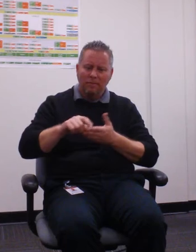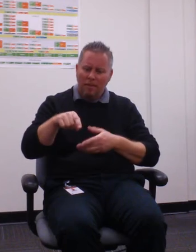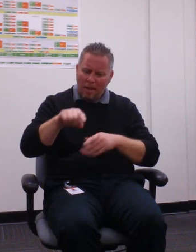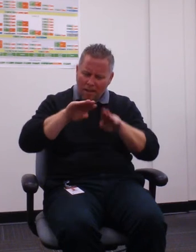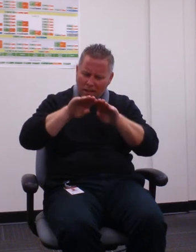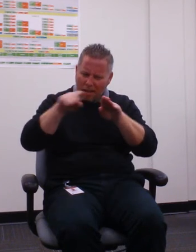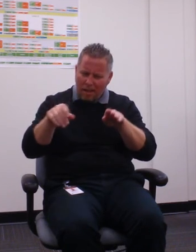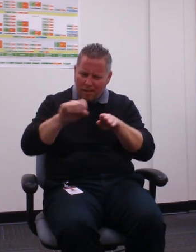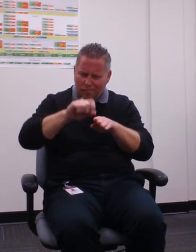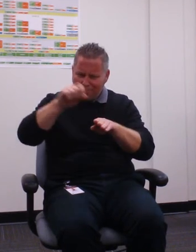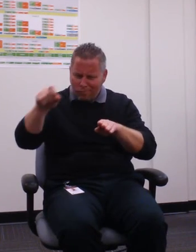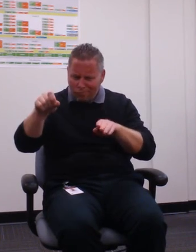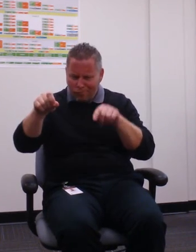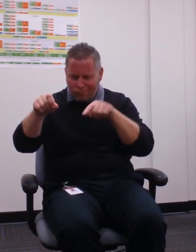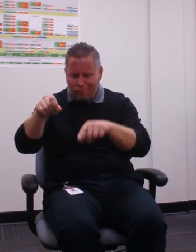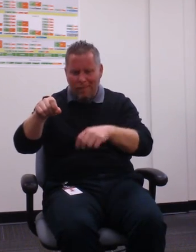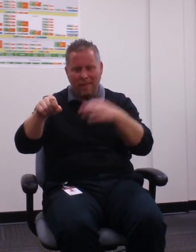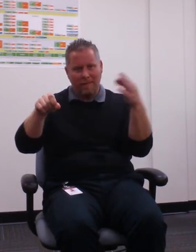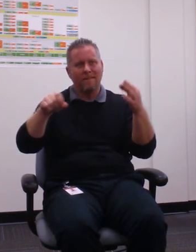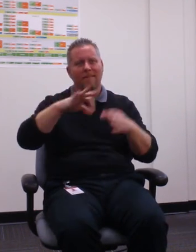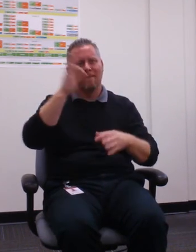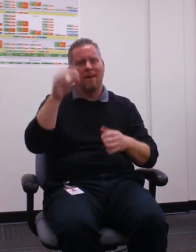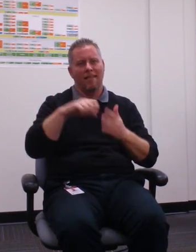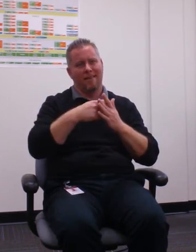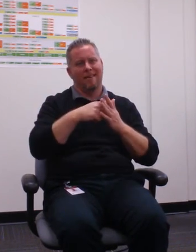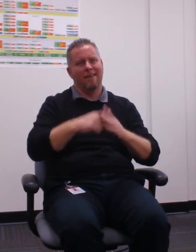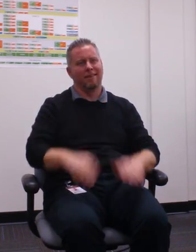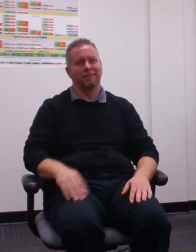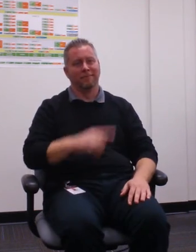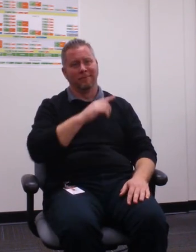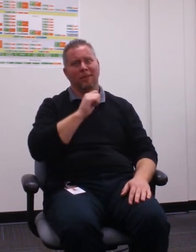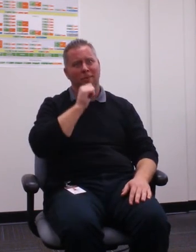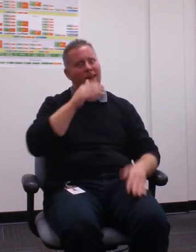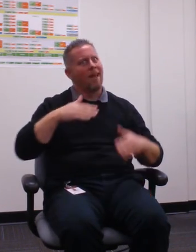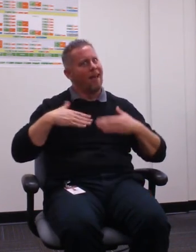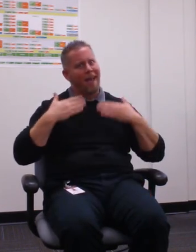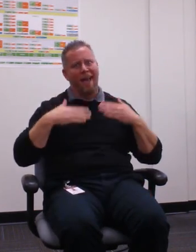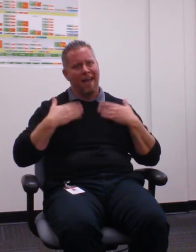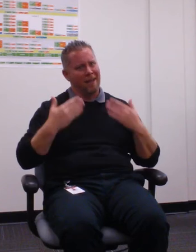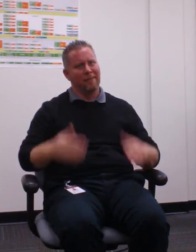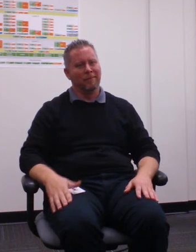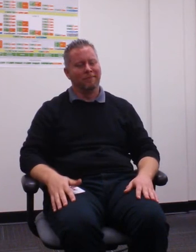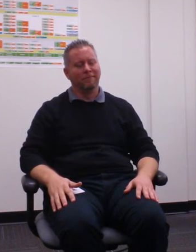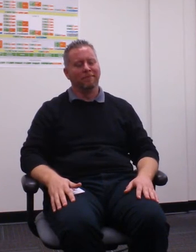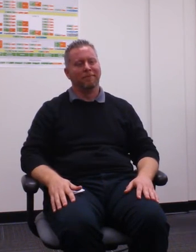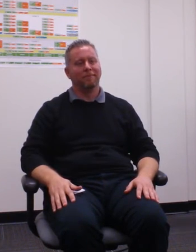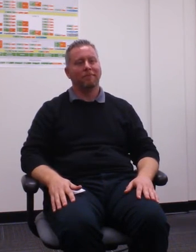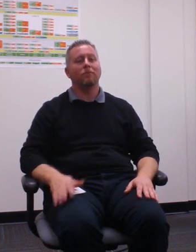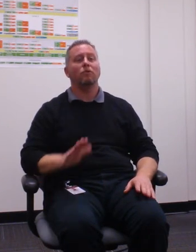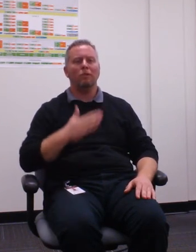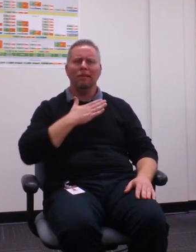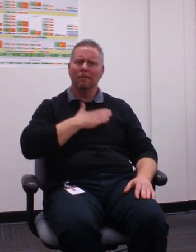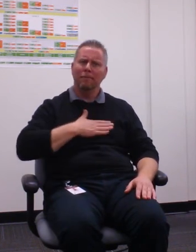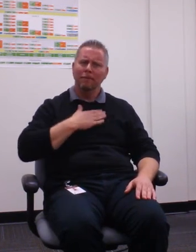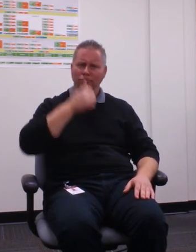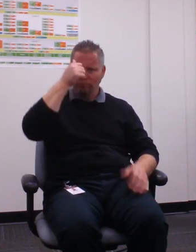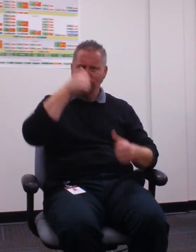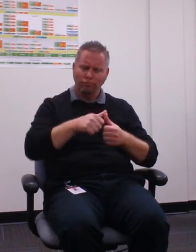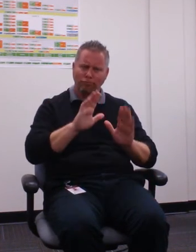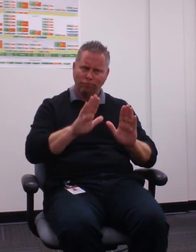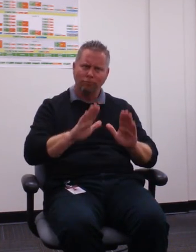It was, they weren't happy. No. So please, please bear that in